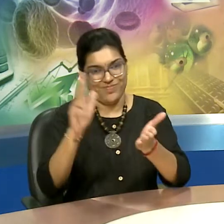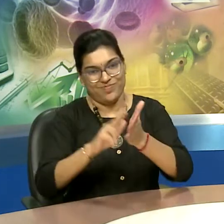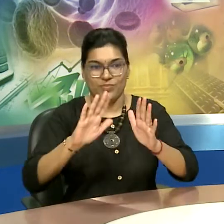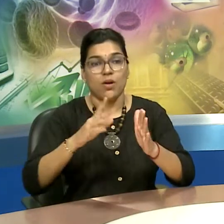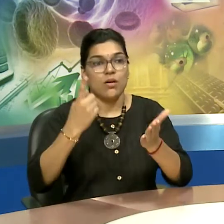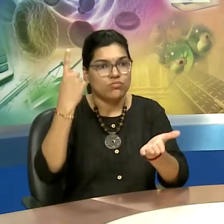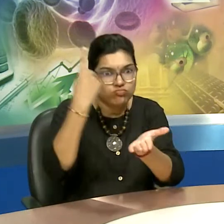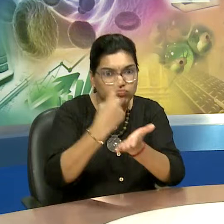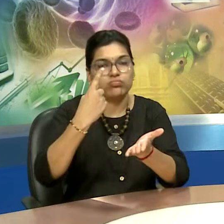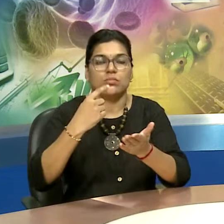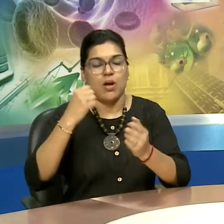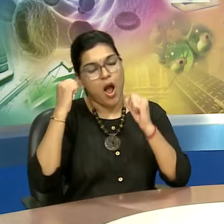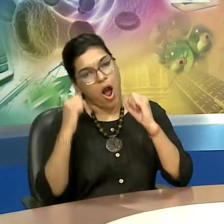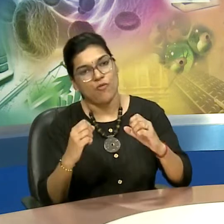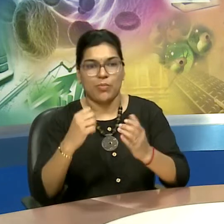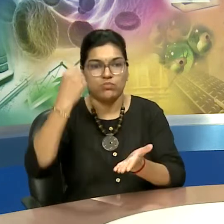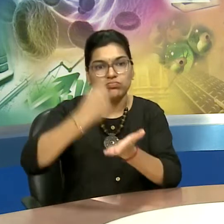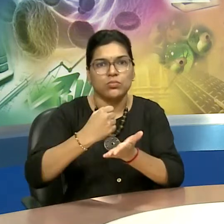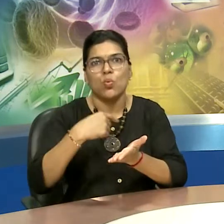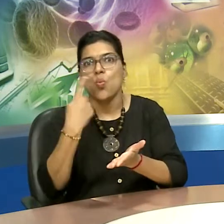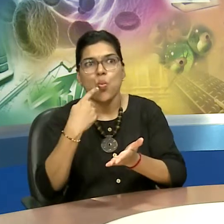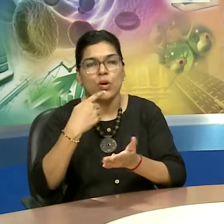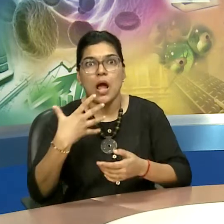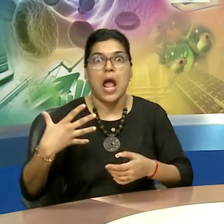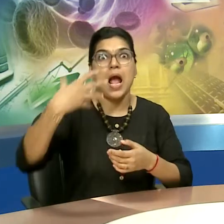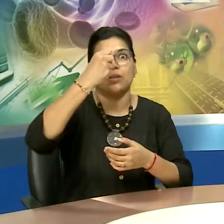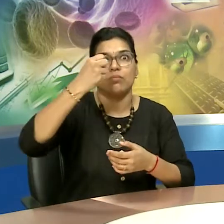After this procedure, the amendment is